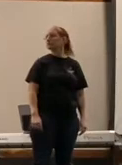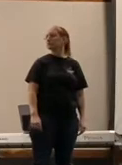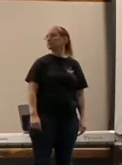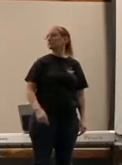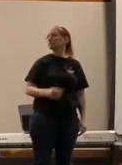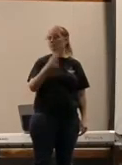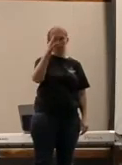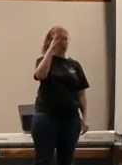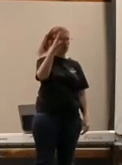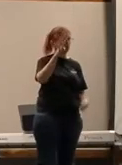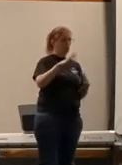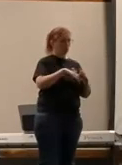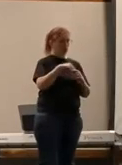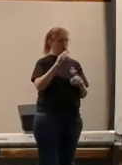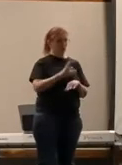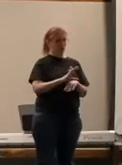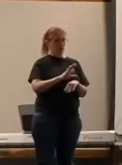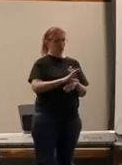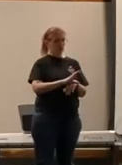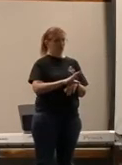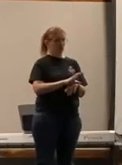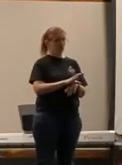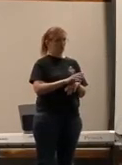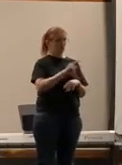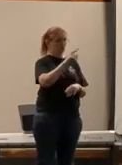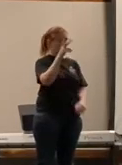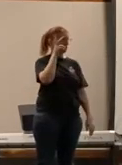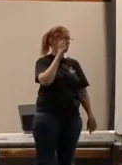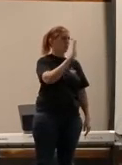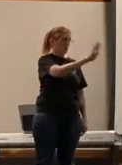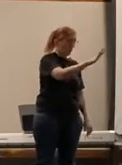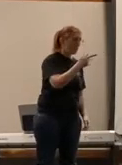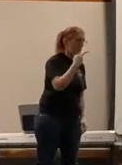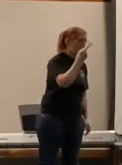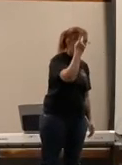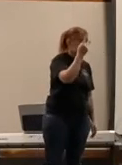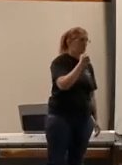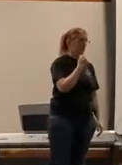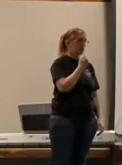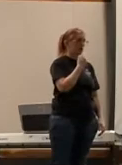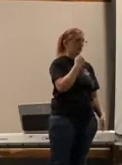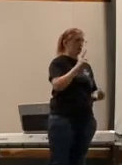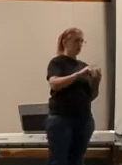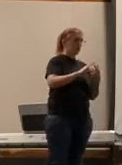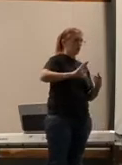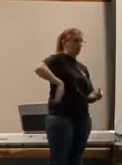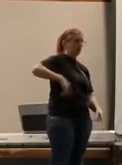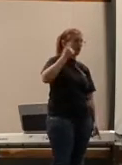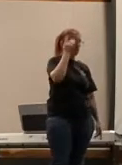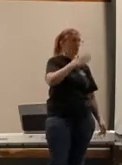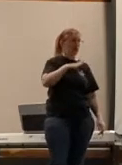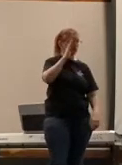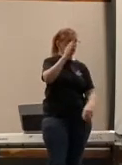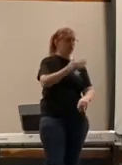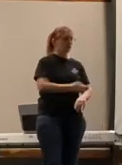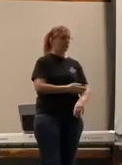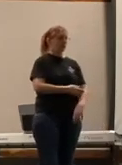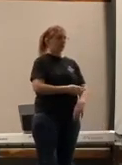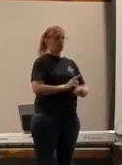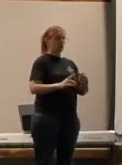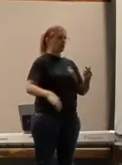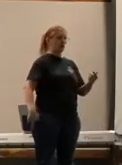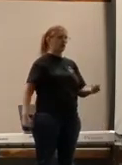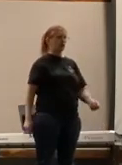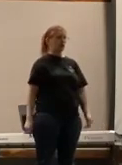Can you imagine walking out of the church and you hear your parents say, it's too late for my son, Aaron?